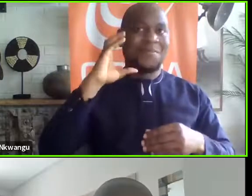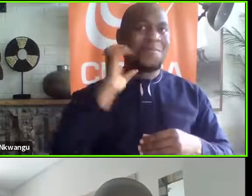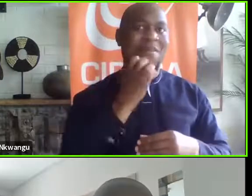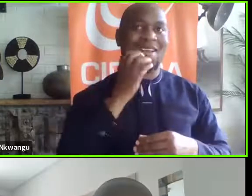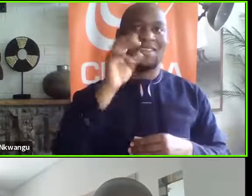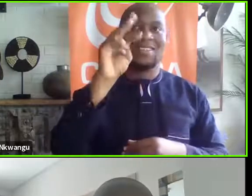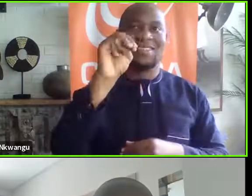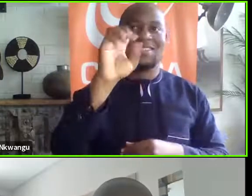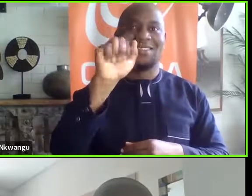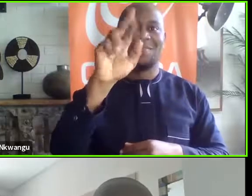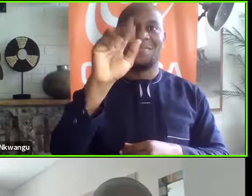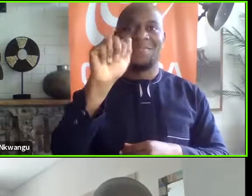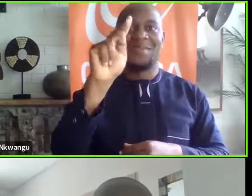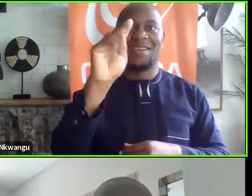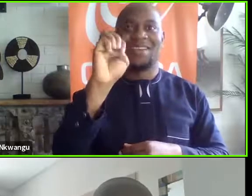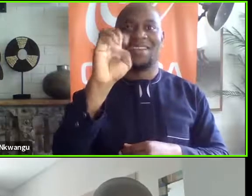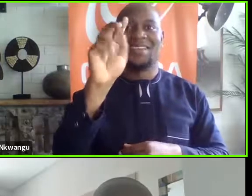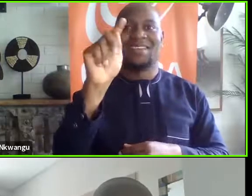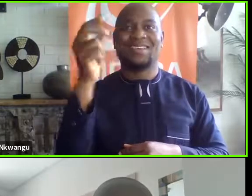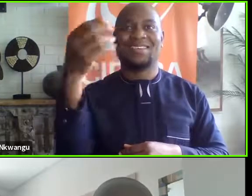has